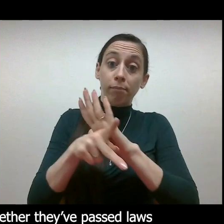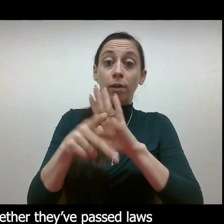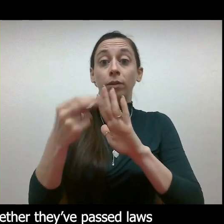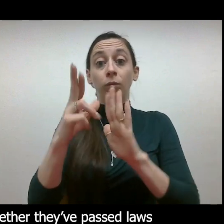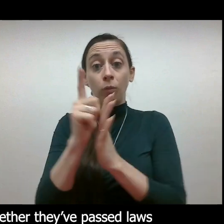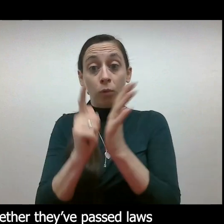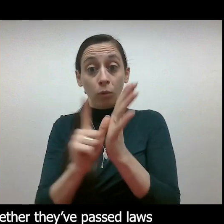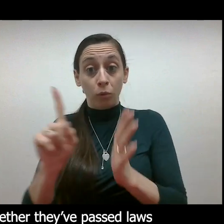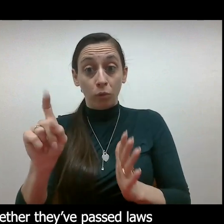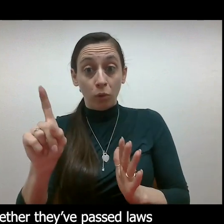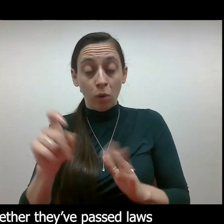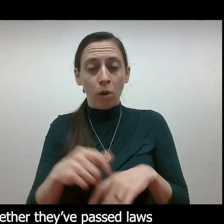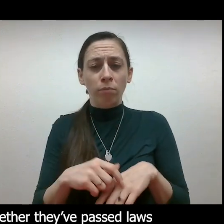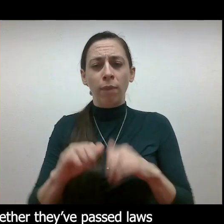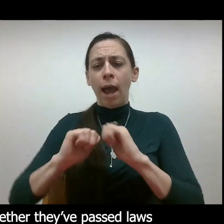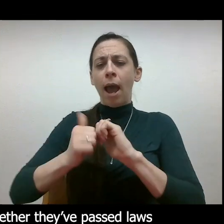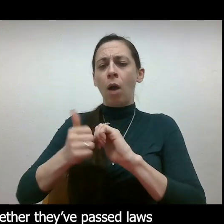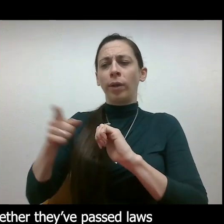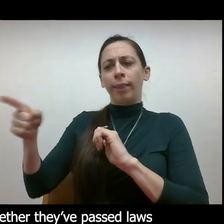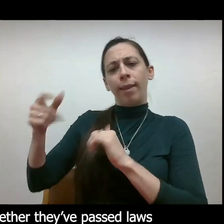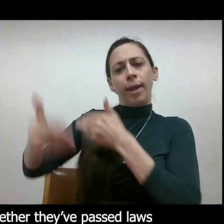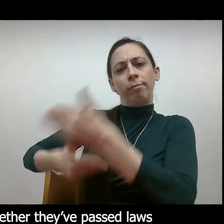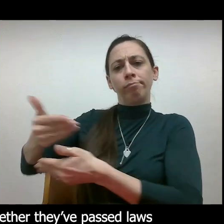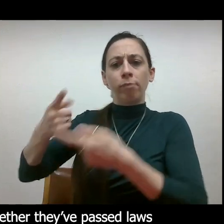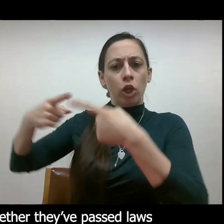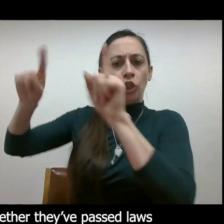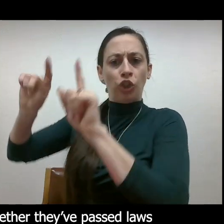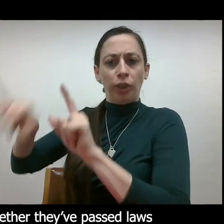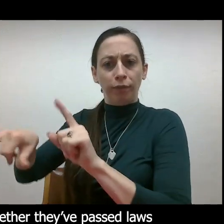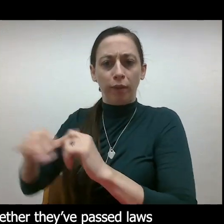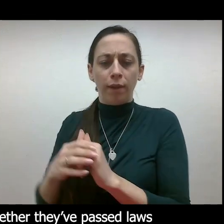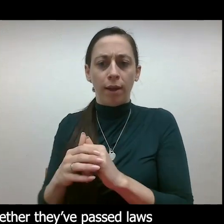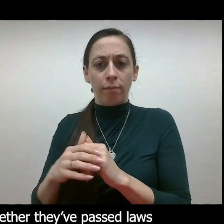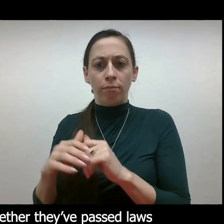on this and what that process looked like to achieve that.